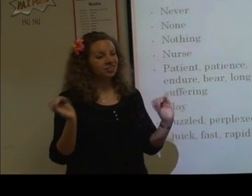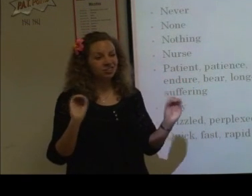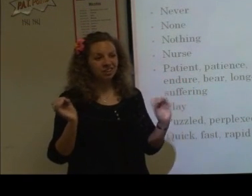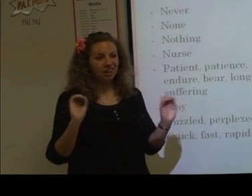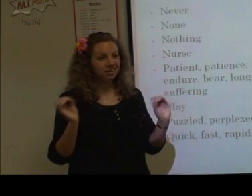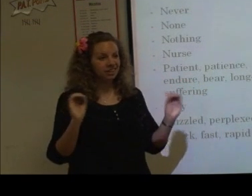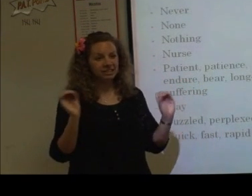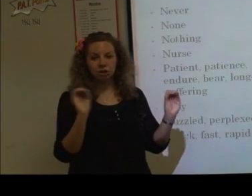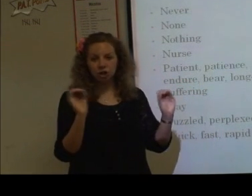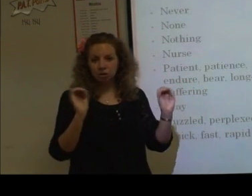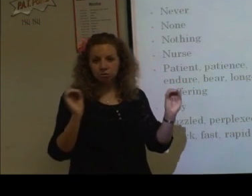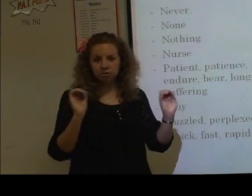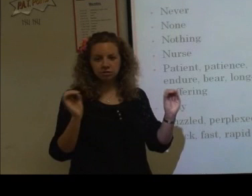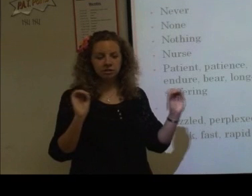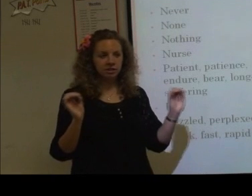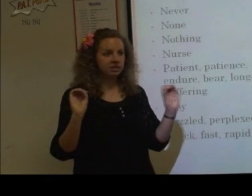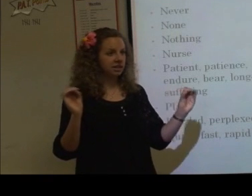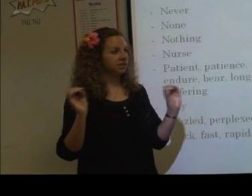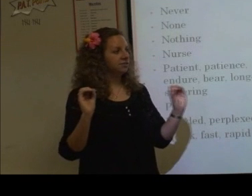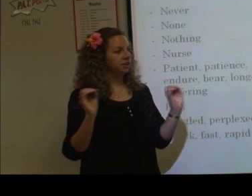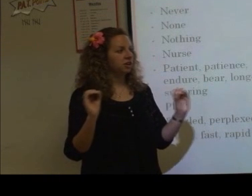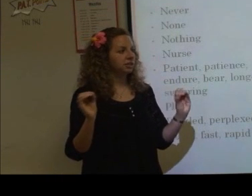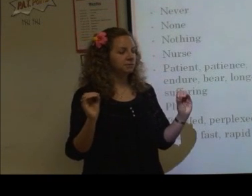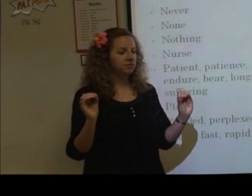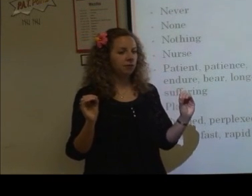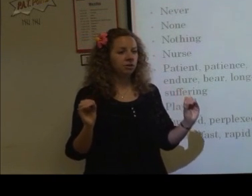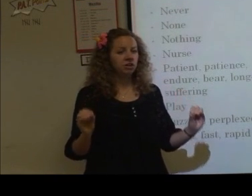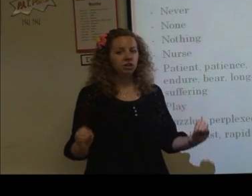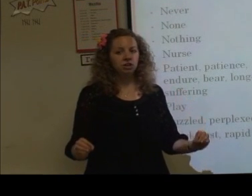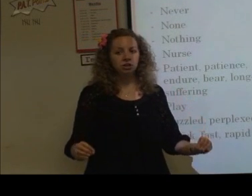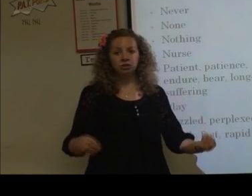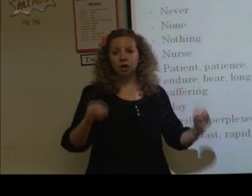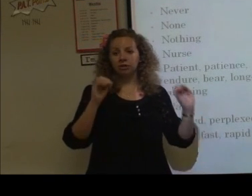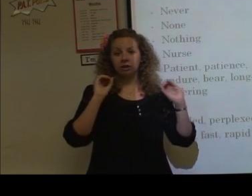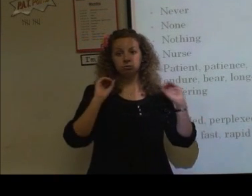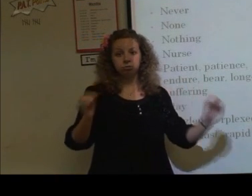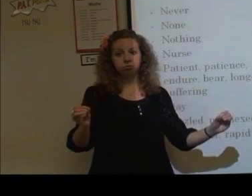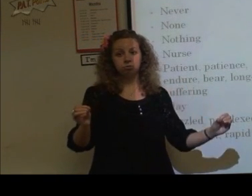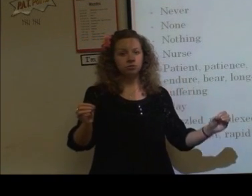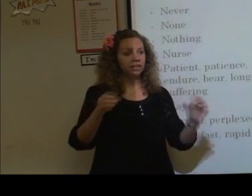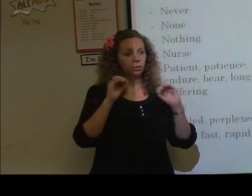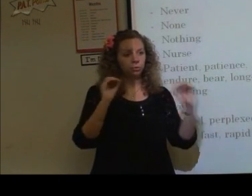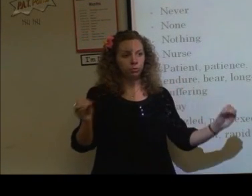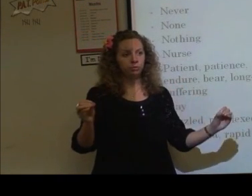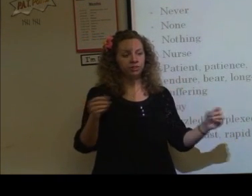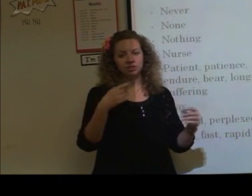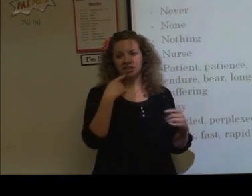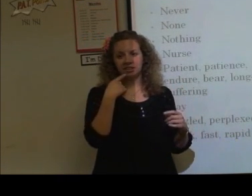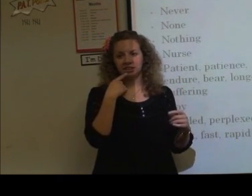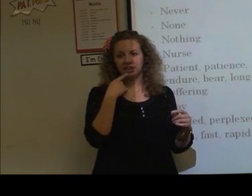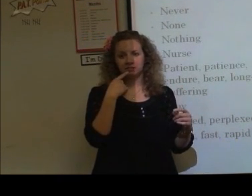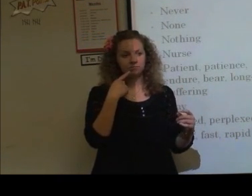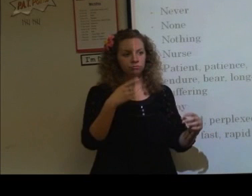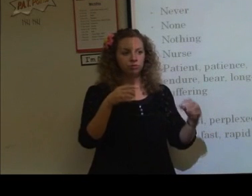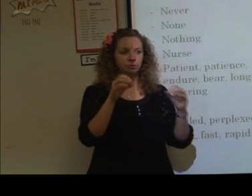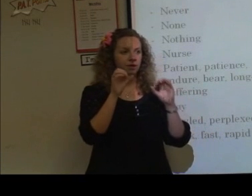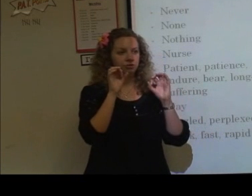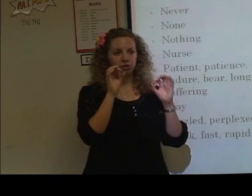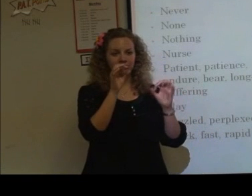there's none, like zeros is kind of the concept of that one. You can go like there's nothing, like if your mouth shows